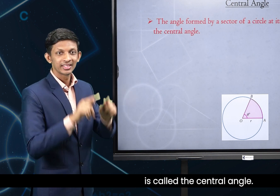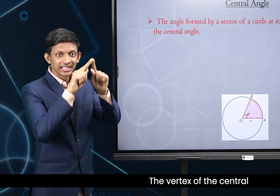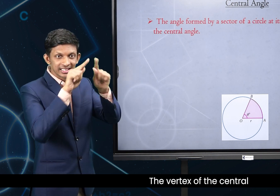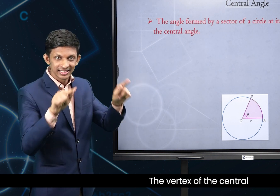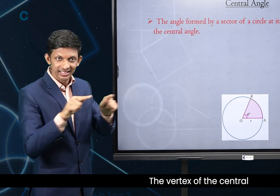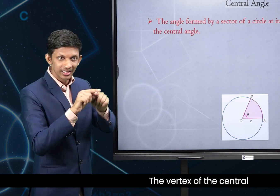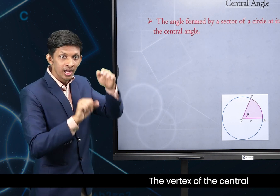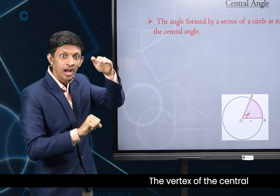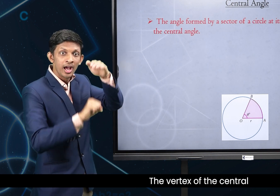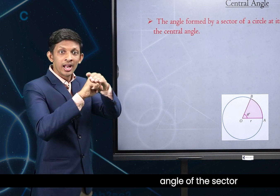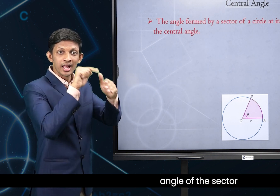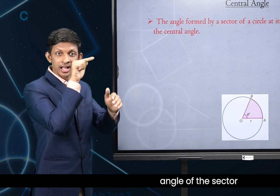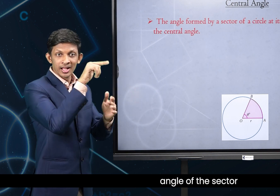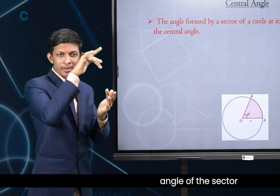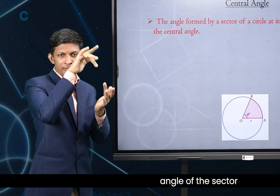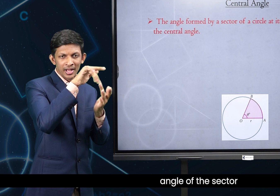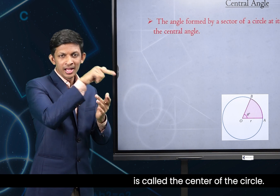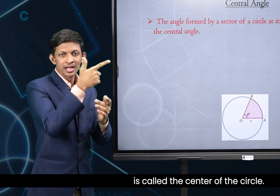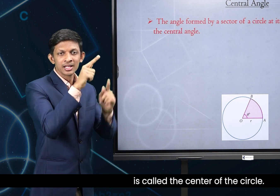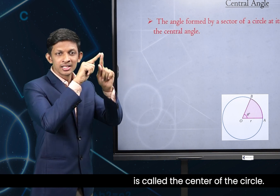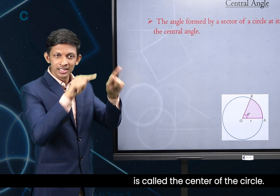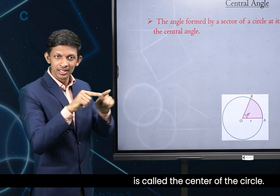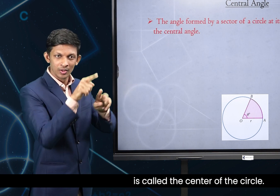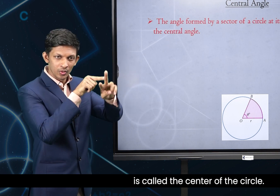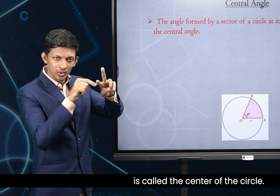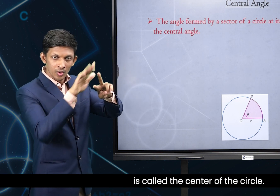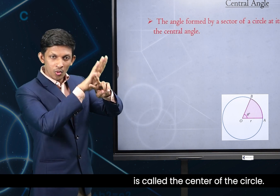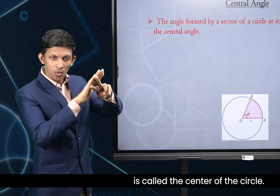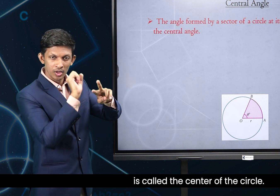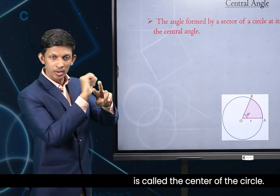The vertex of the central angle of the sector is called the center of the circle.